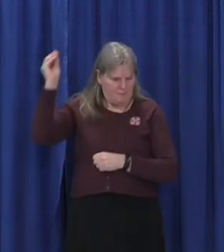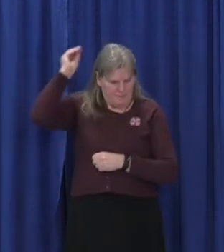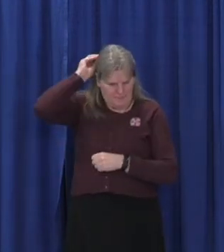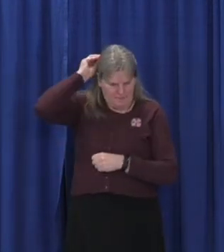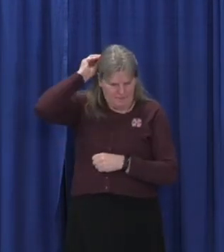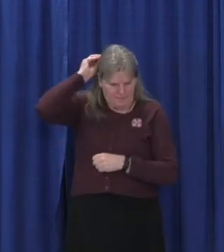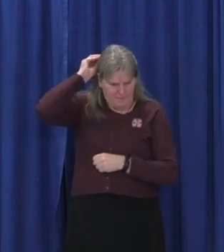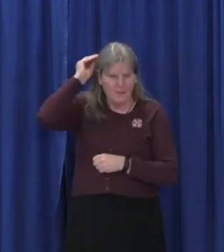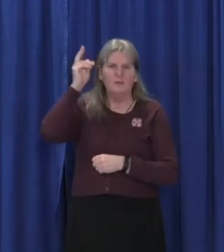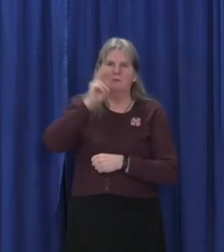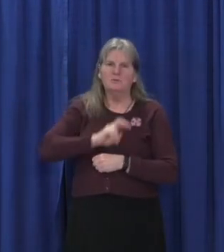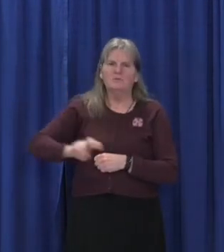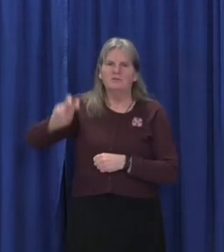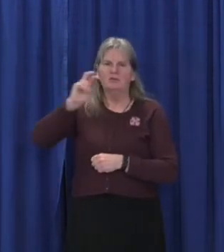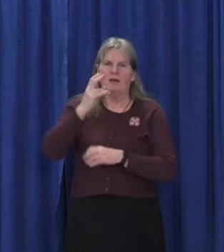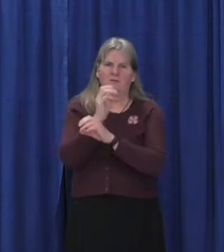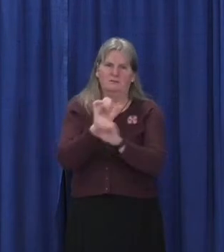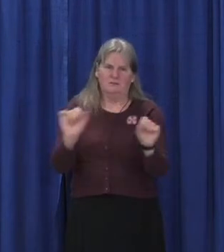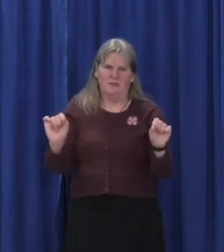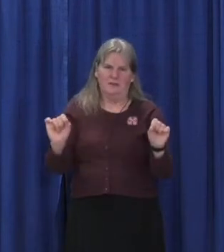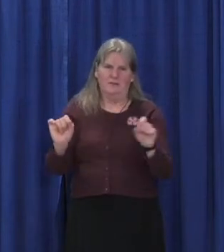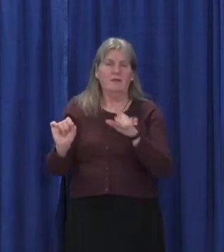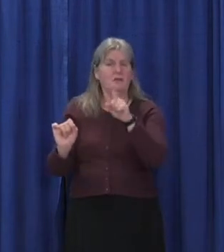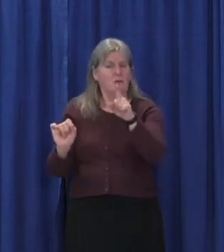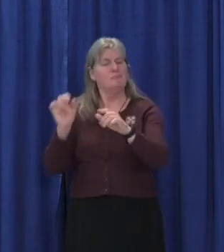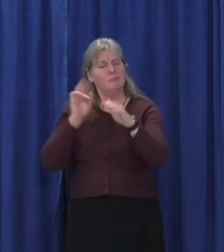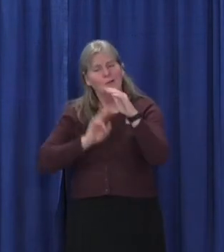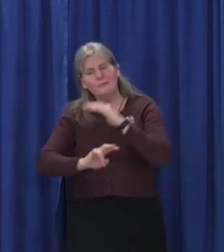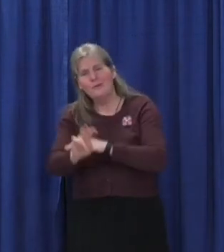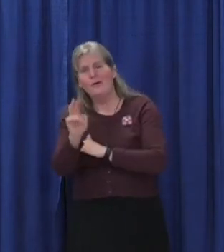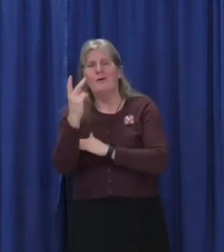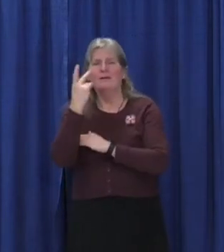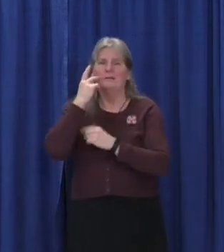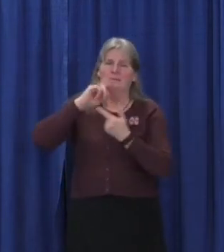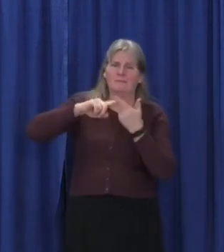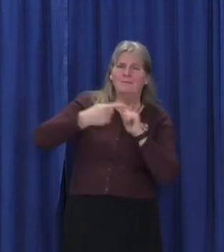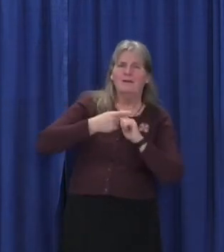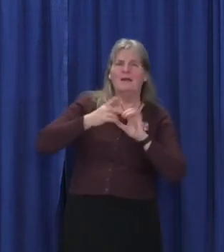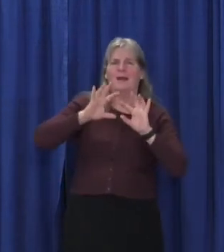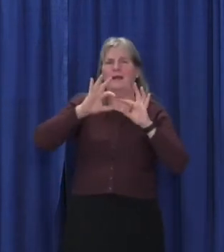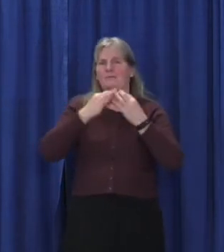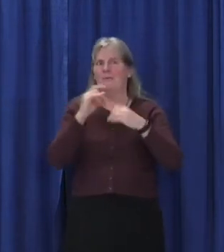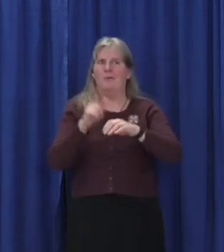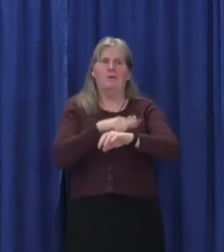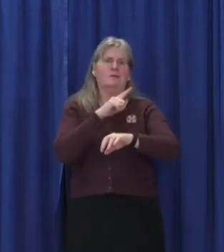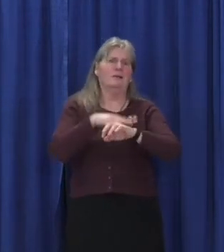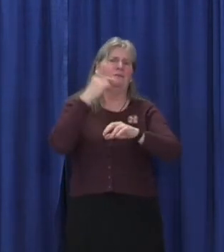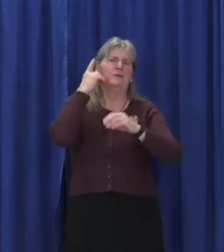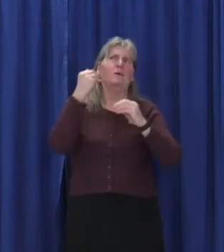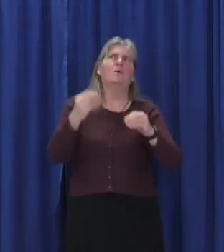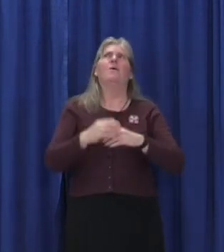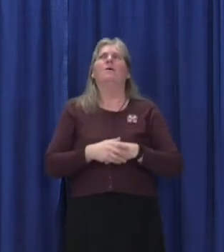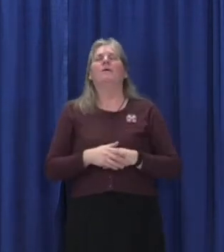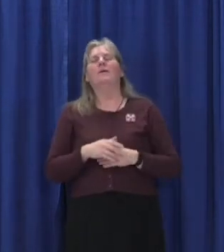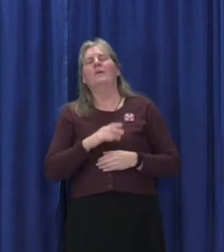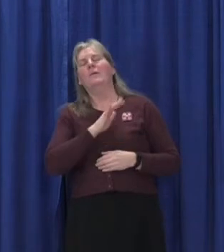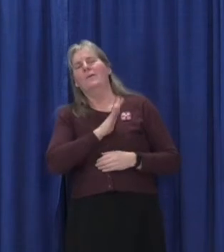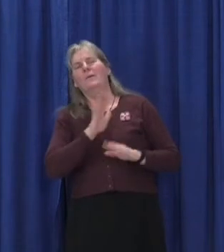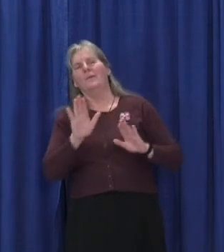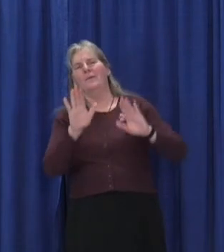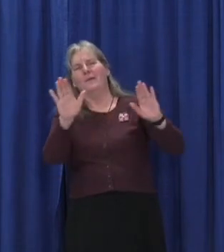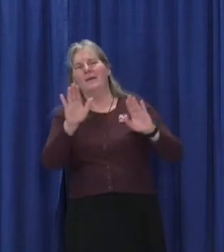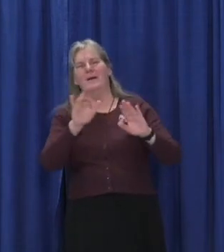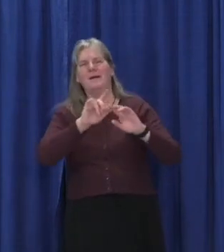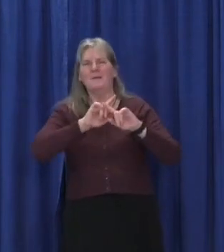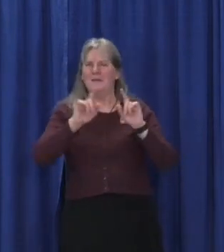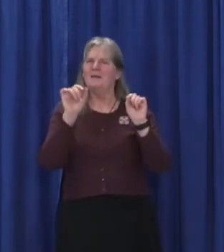season. Many of us are looking forward to seeing friends and family members that we've not seen for so long, which is wonderful. And